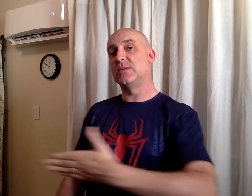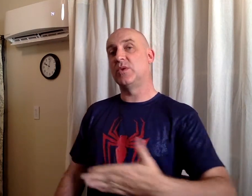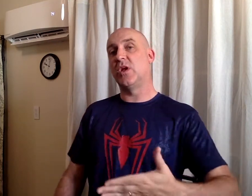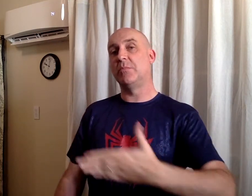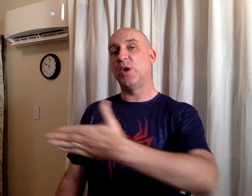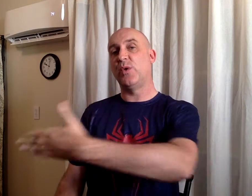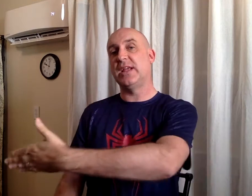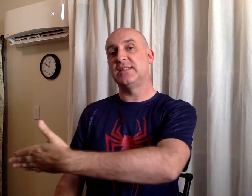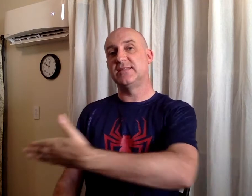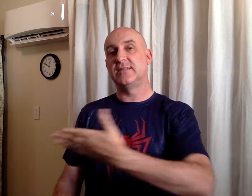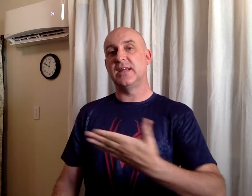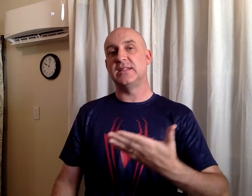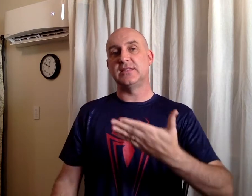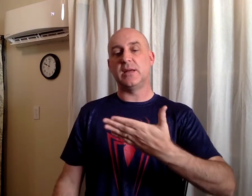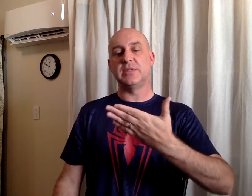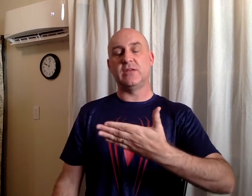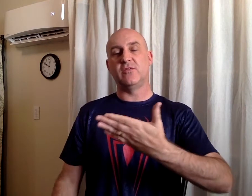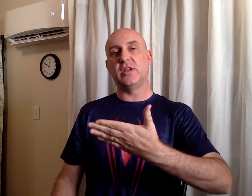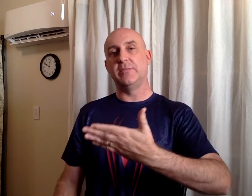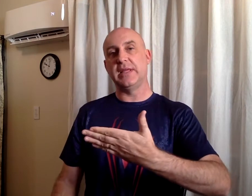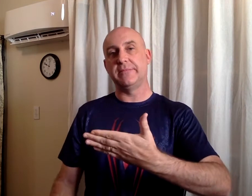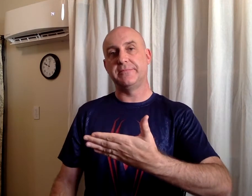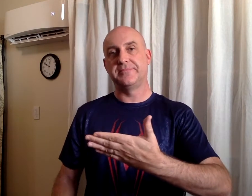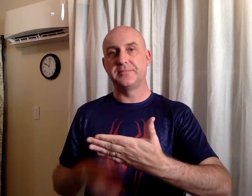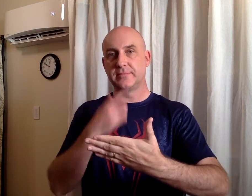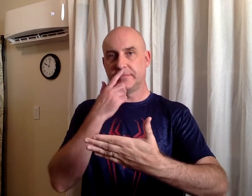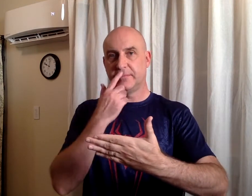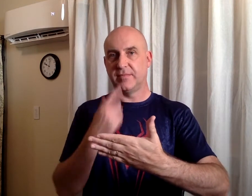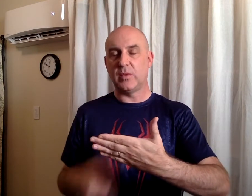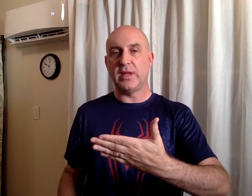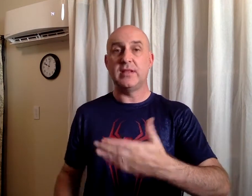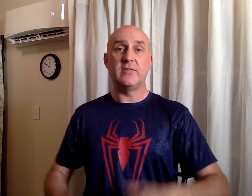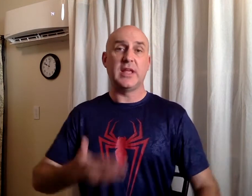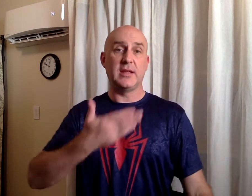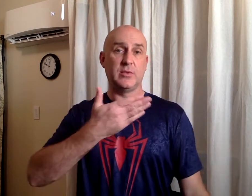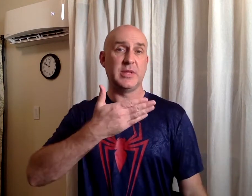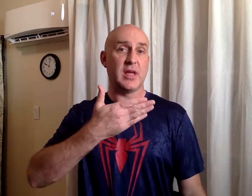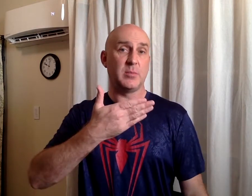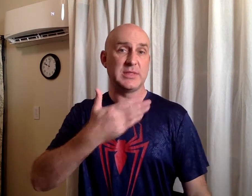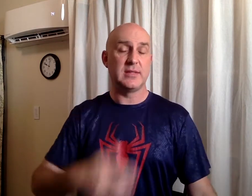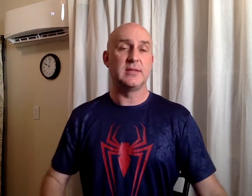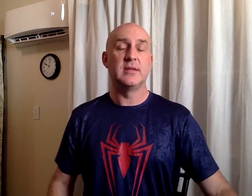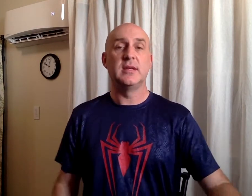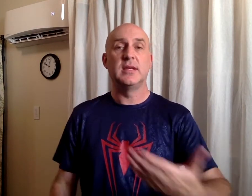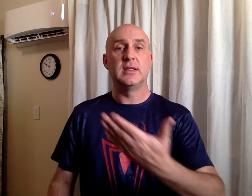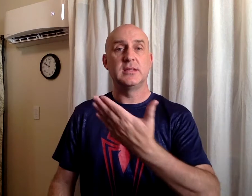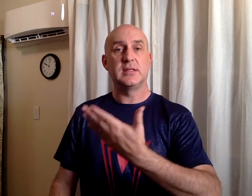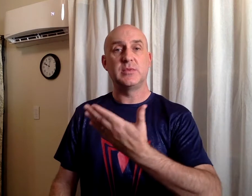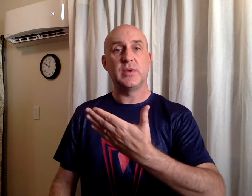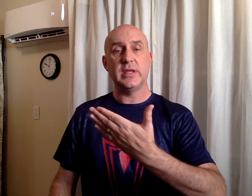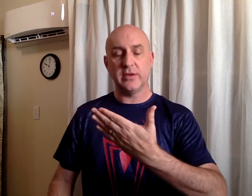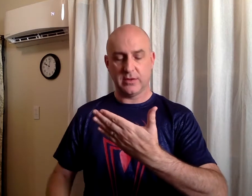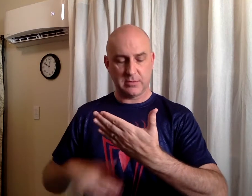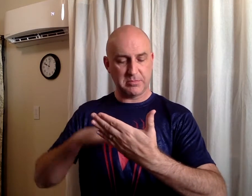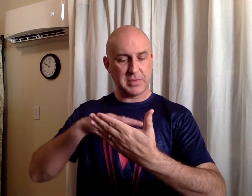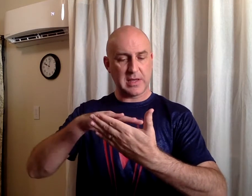someone on my right. And it kind of stops out in front of me. All right, left hand would be the opposite. Stops right here,